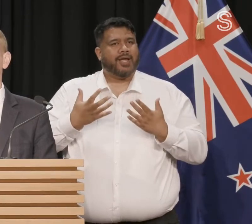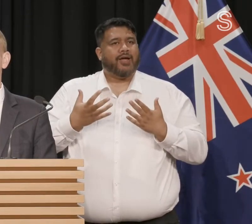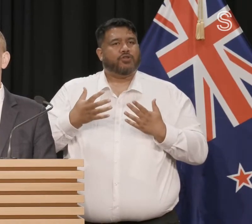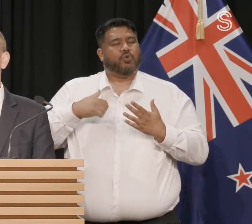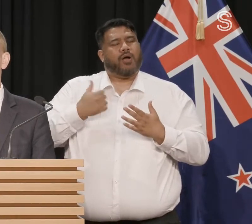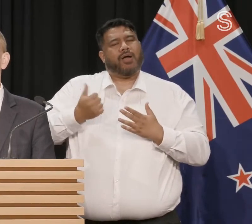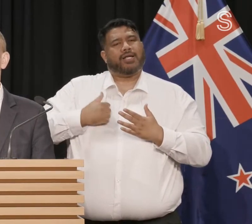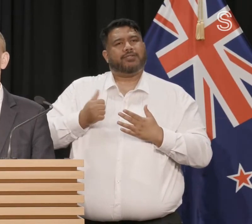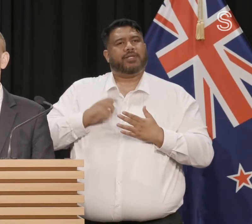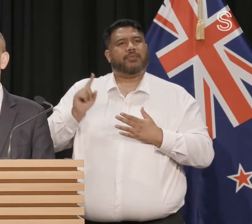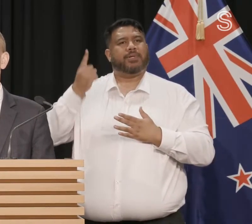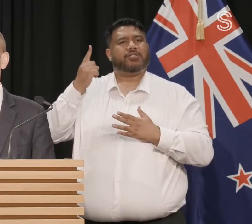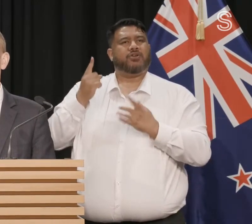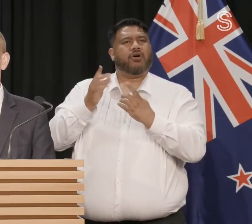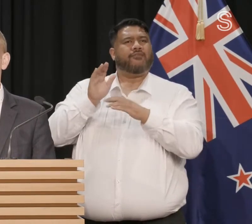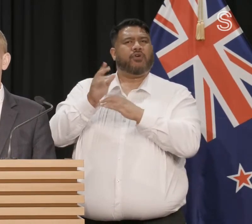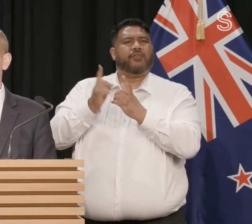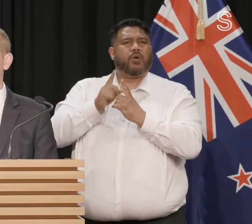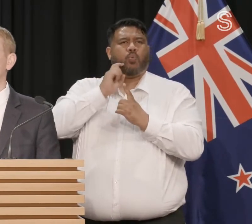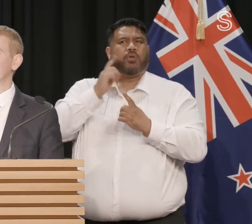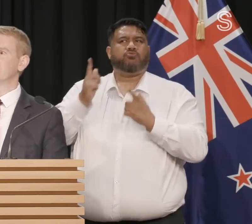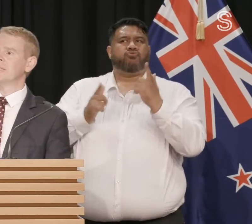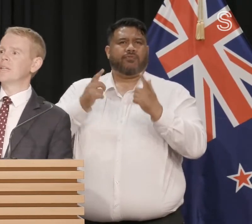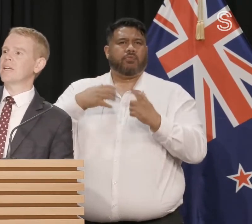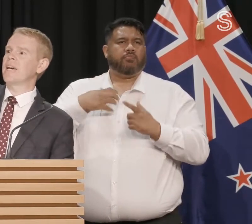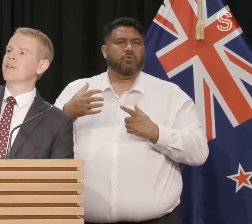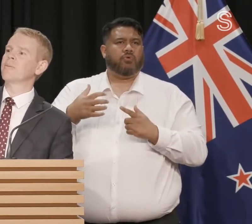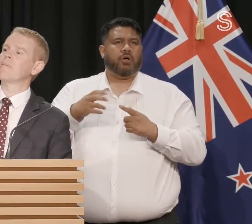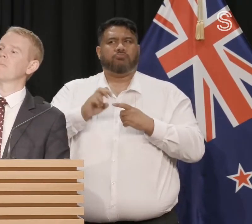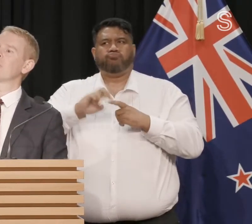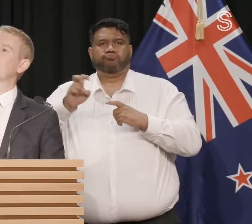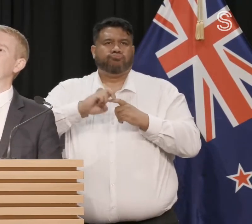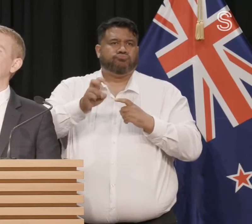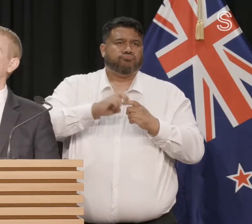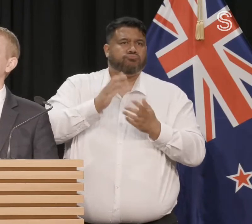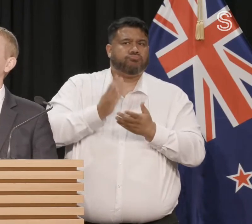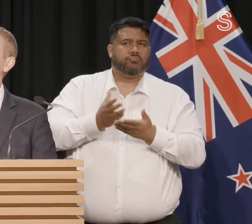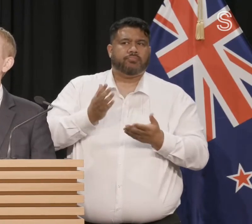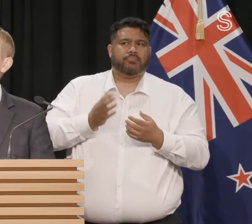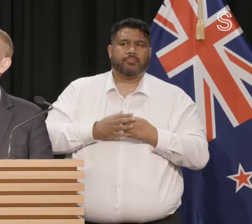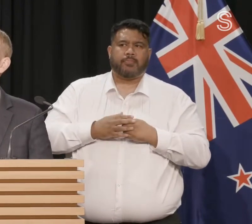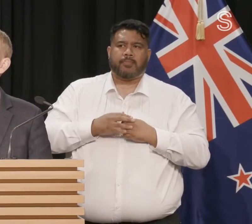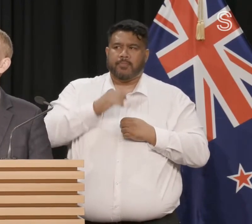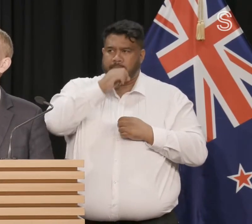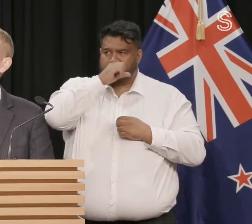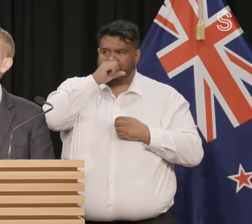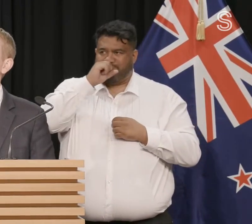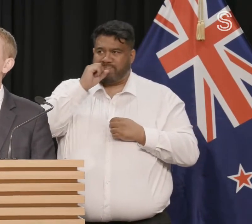I do expect the Minister of Foreign Affairs will be out travelling more. Did she mishandle three borders, in your view?